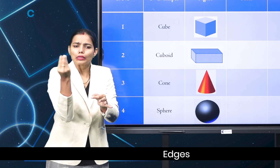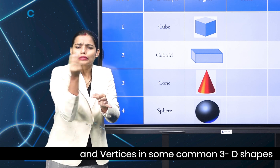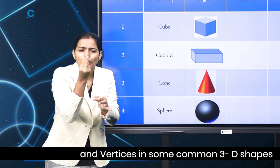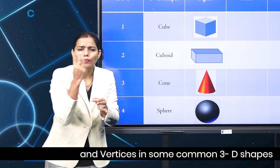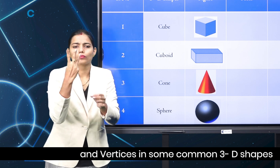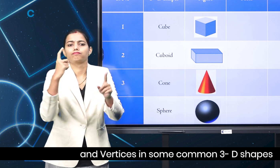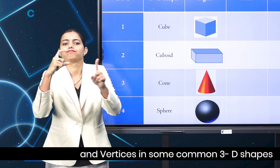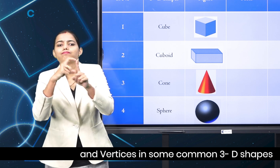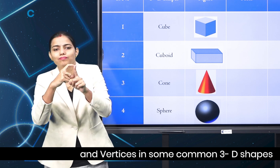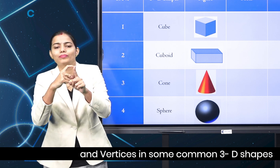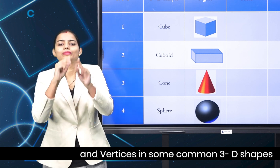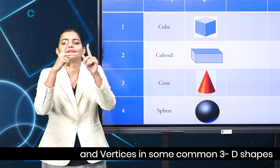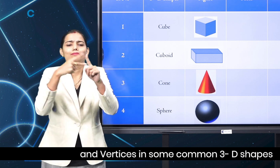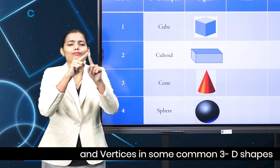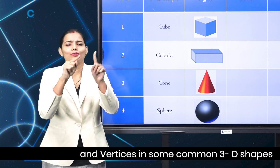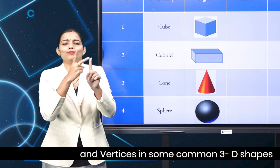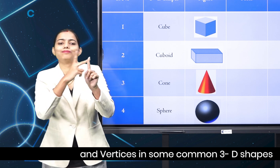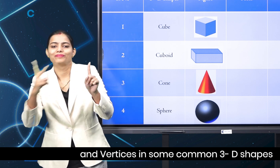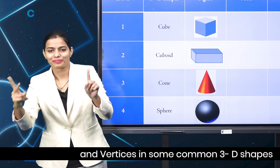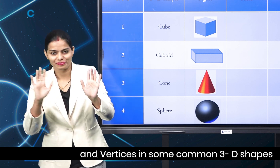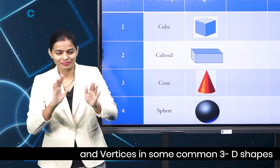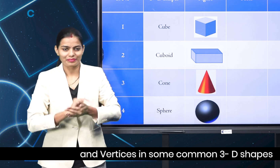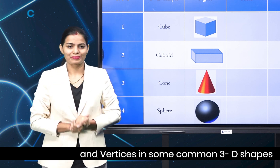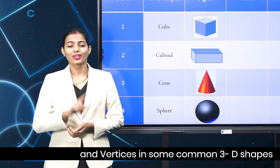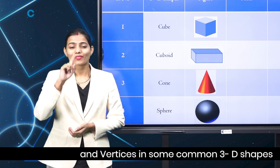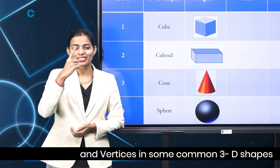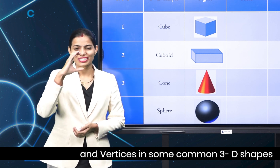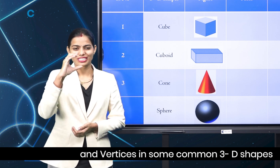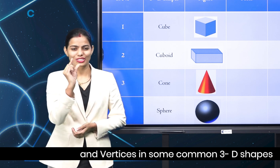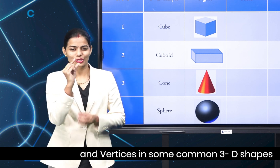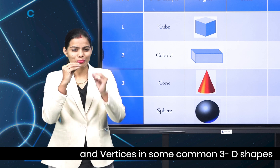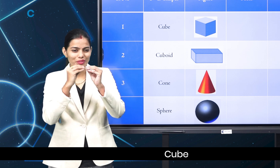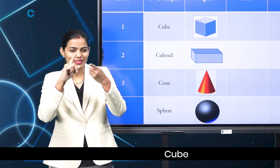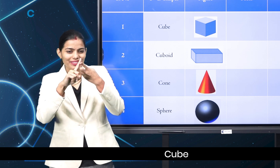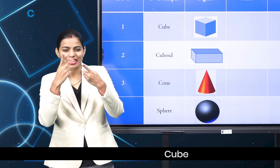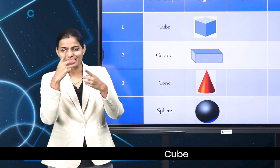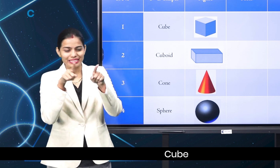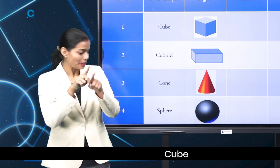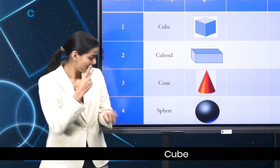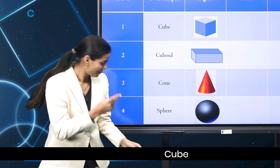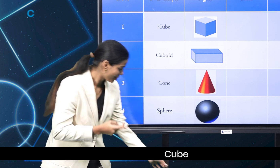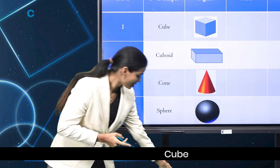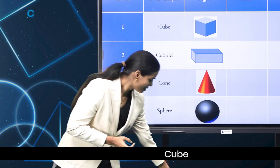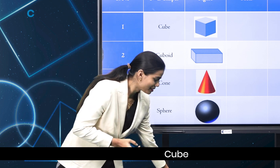and vertices in some common 3D shapes. Cube.